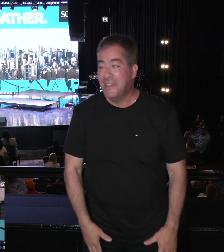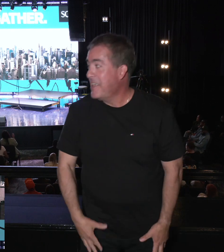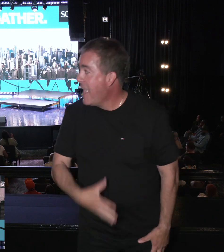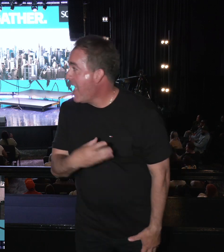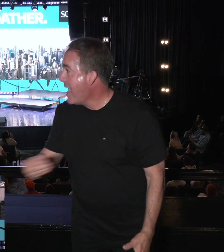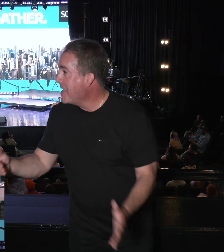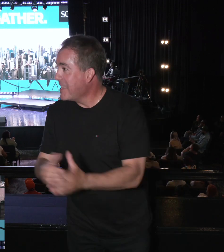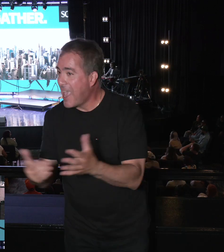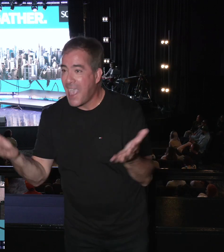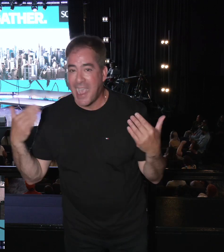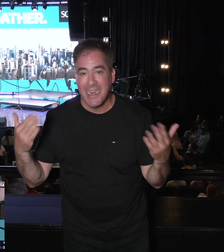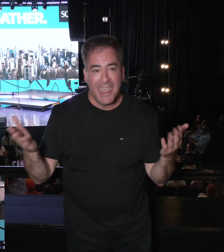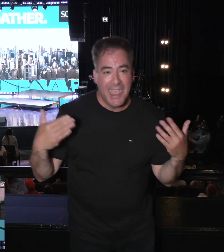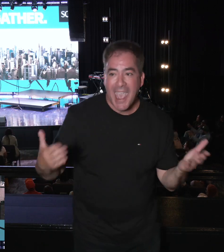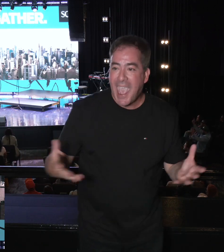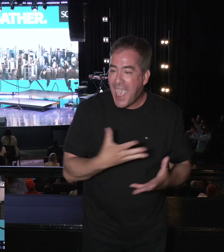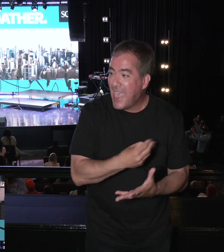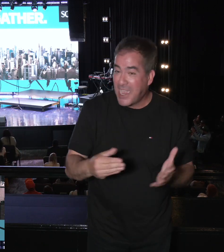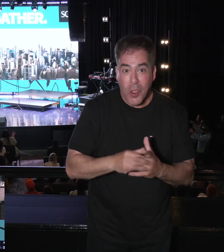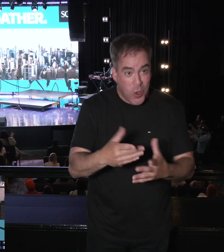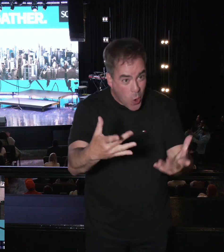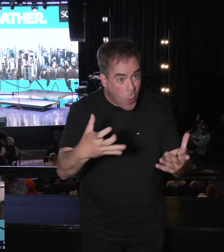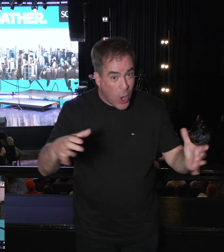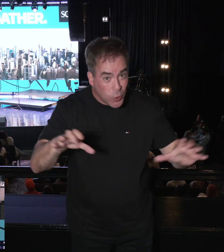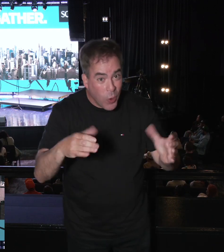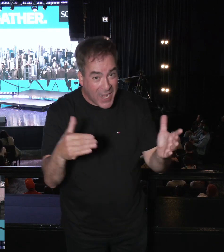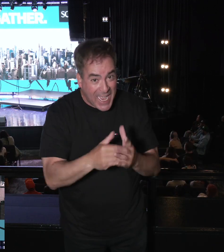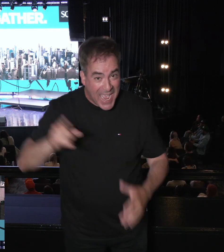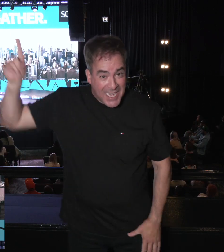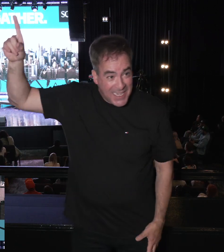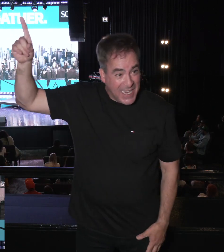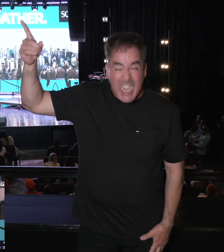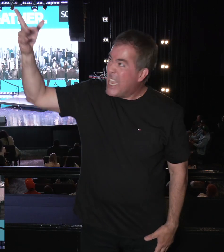again, and again. He wants to do it again.